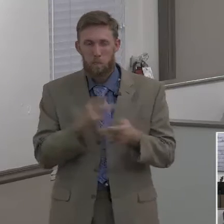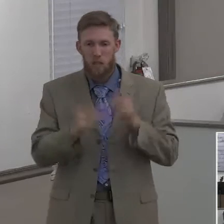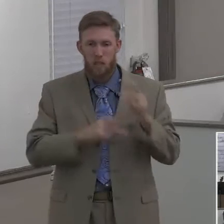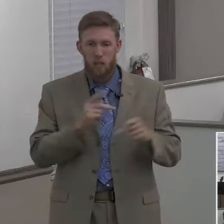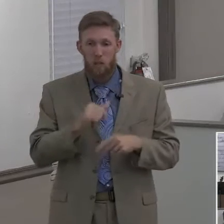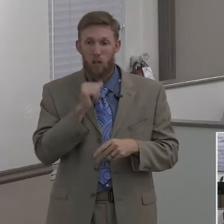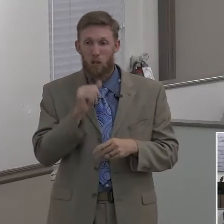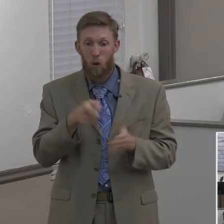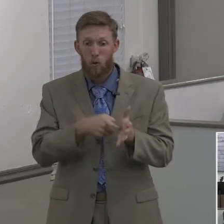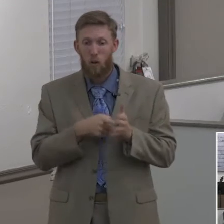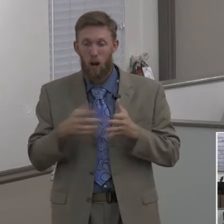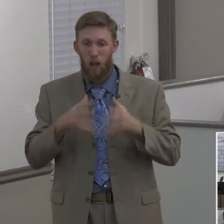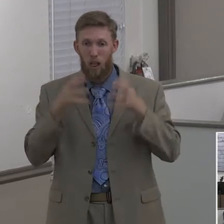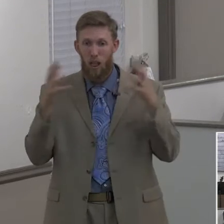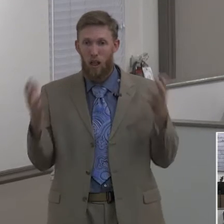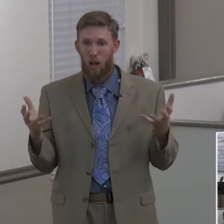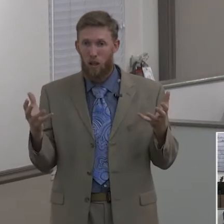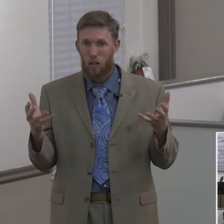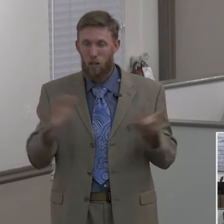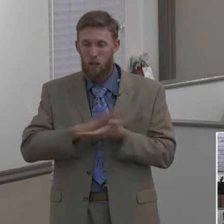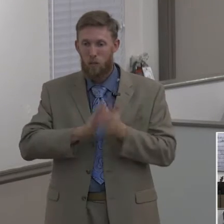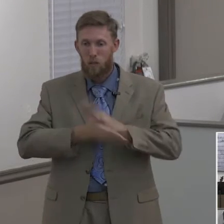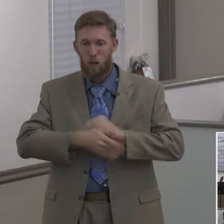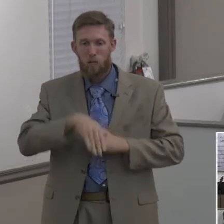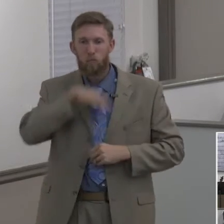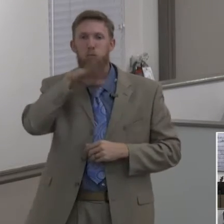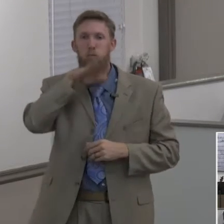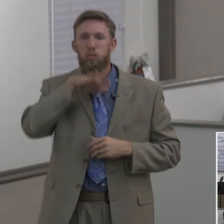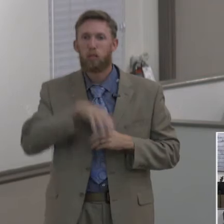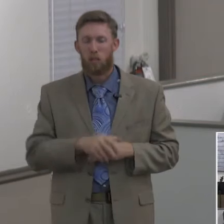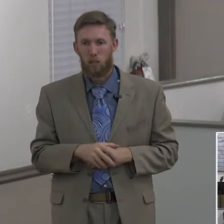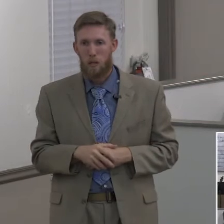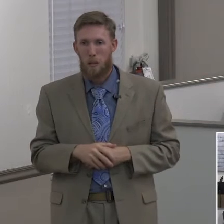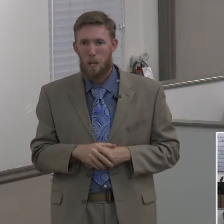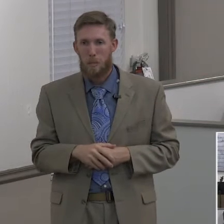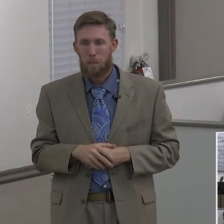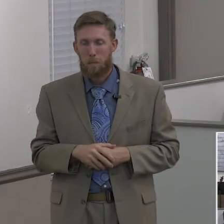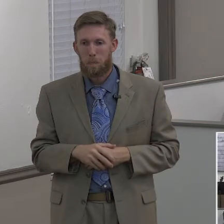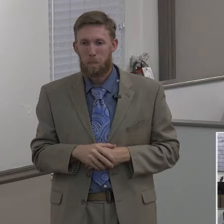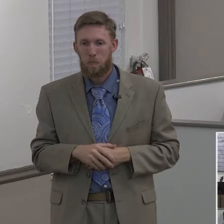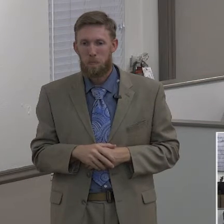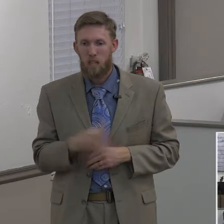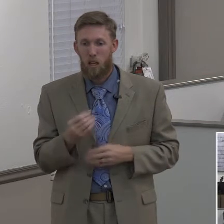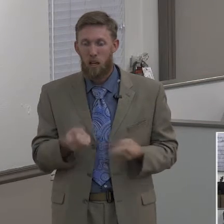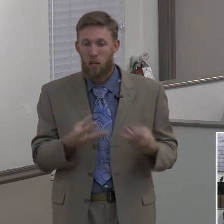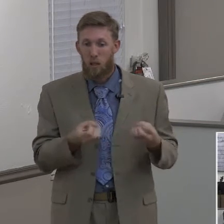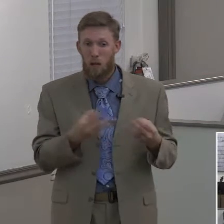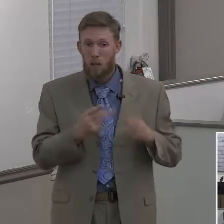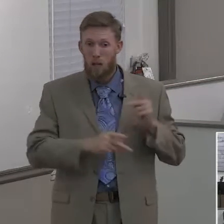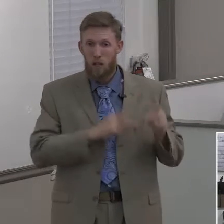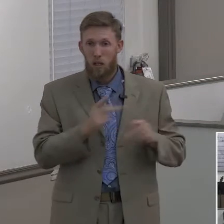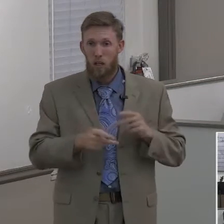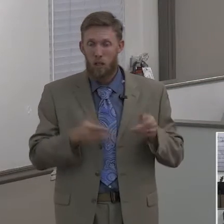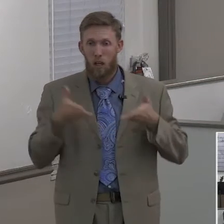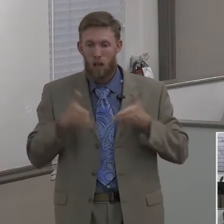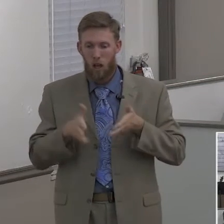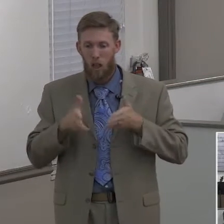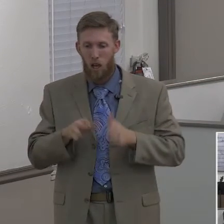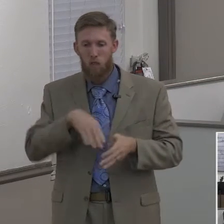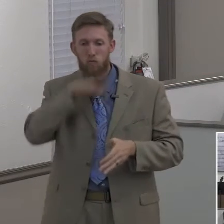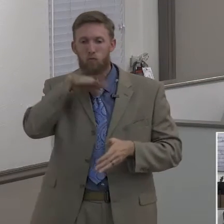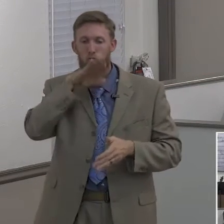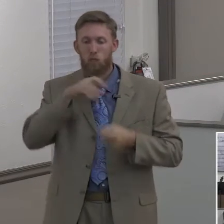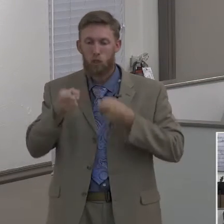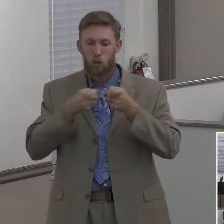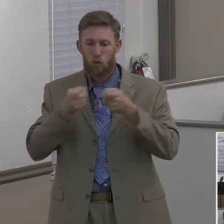frustrated. And they do not understand they're falling right into Satan's trap. And many people allow frustration to control them